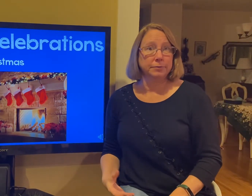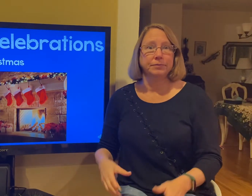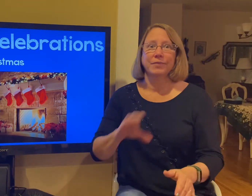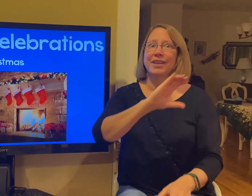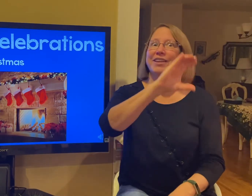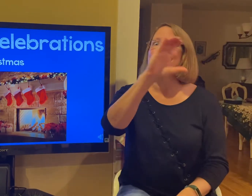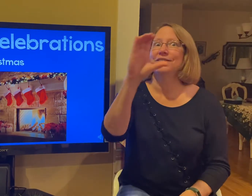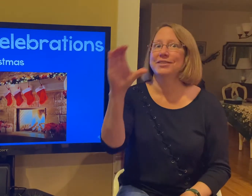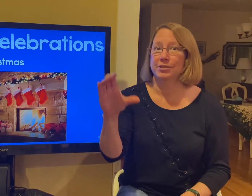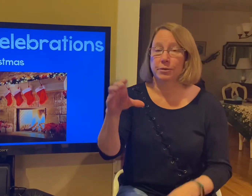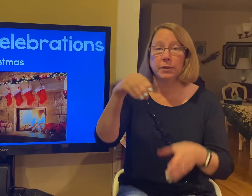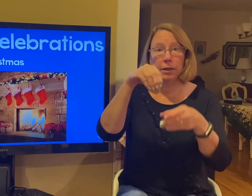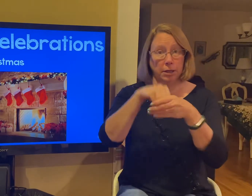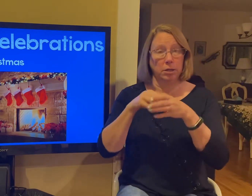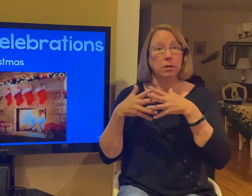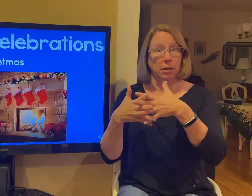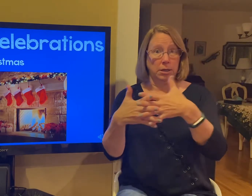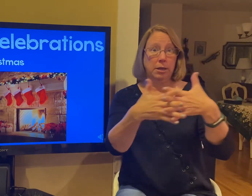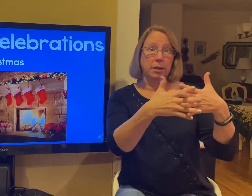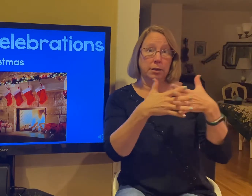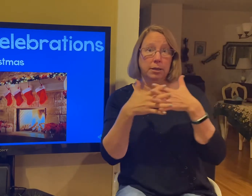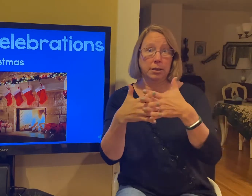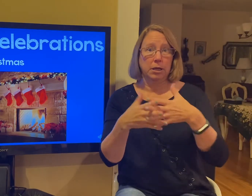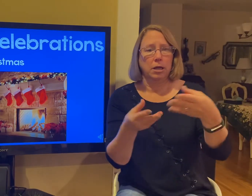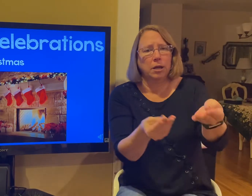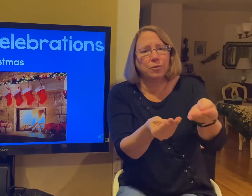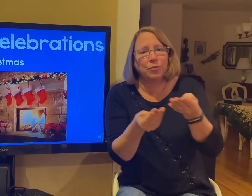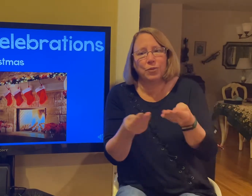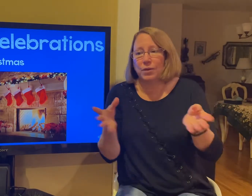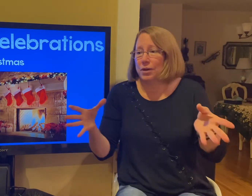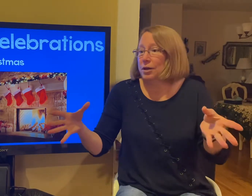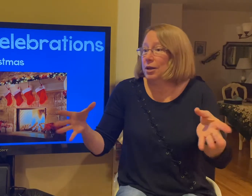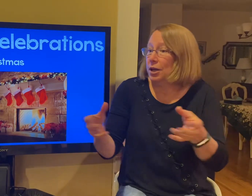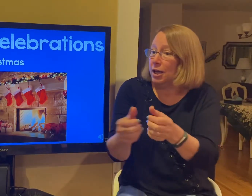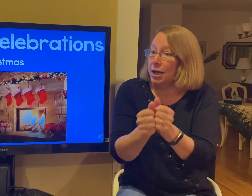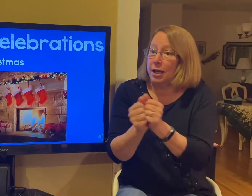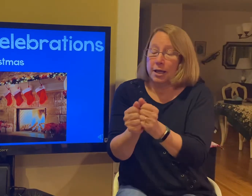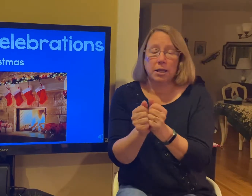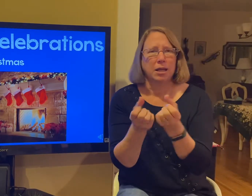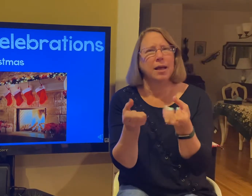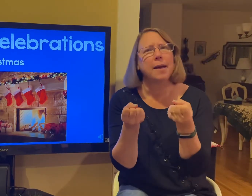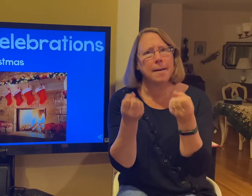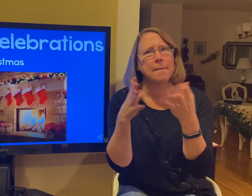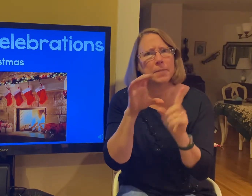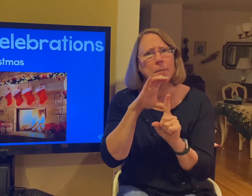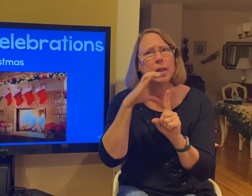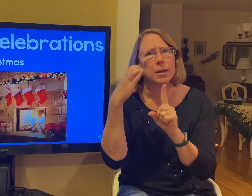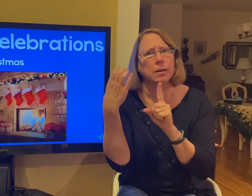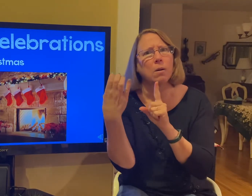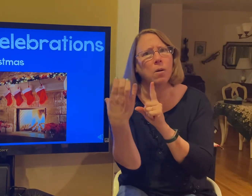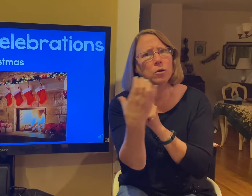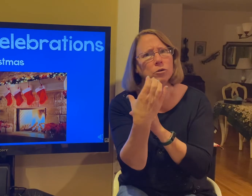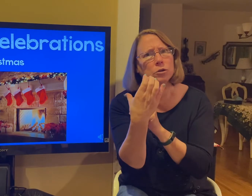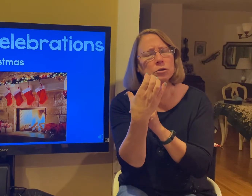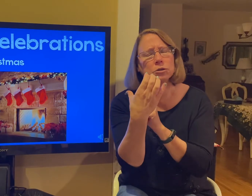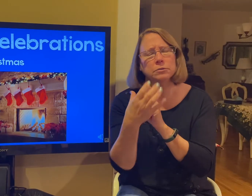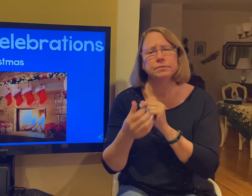the United States brings together many customs from other countries and cultures. Around the